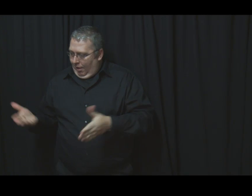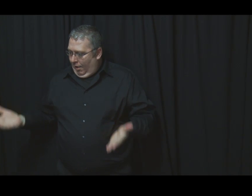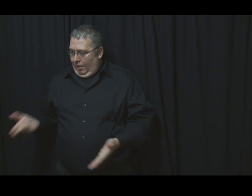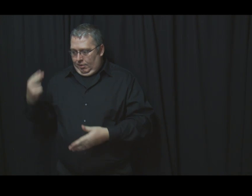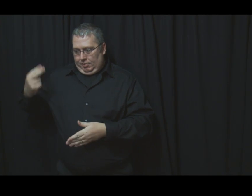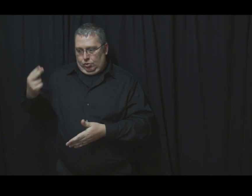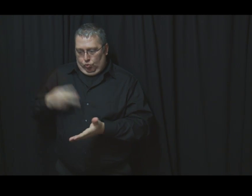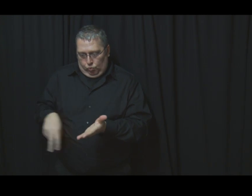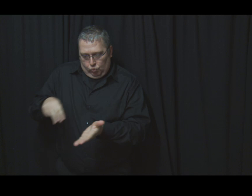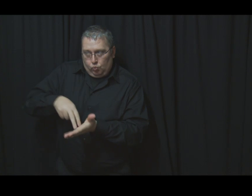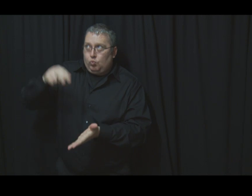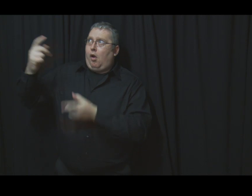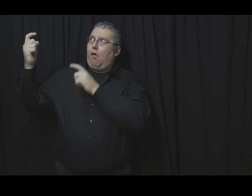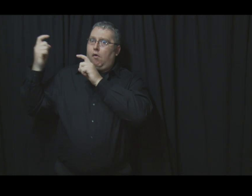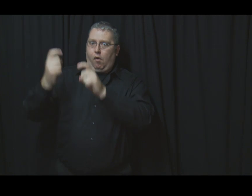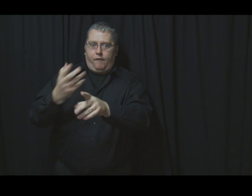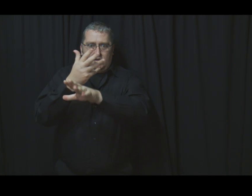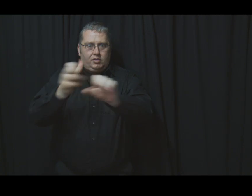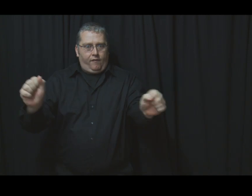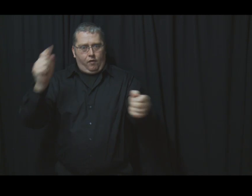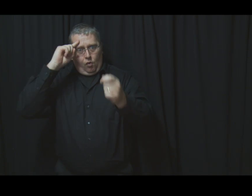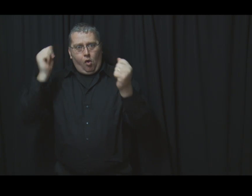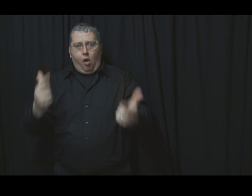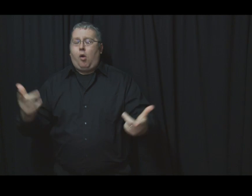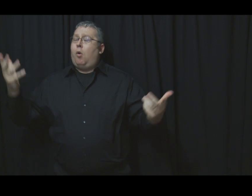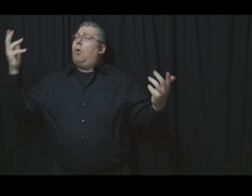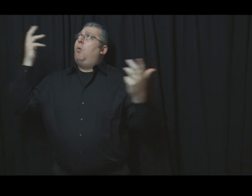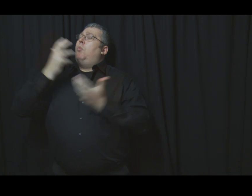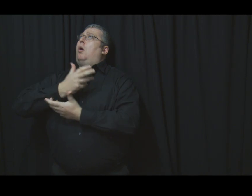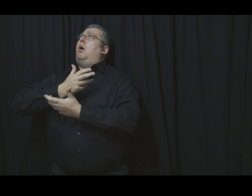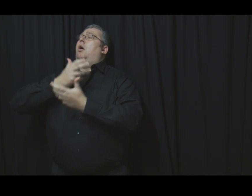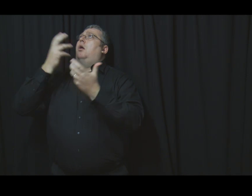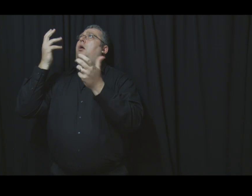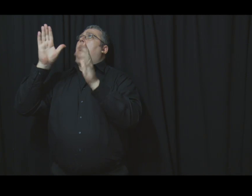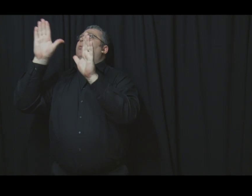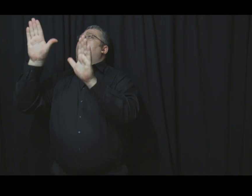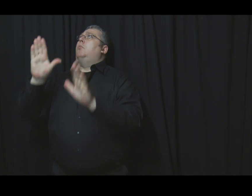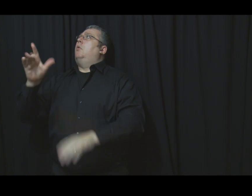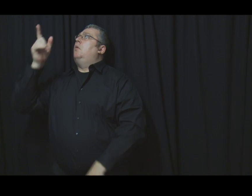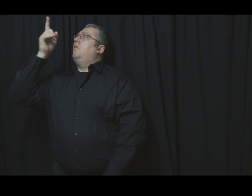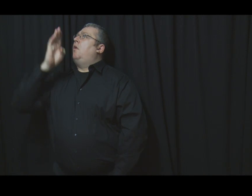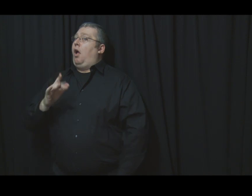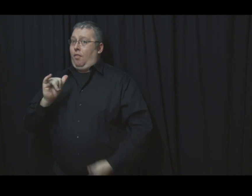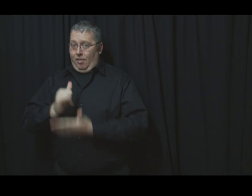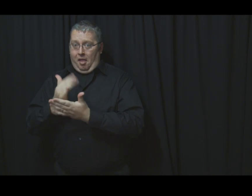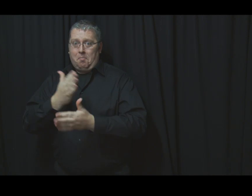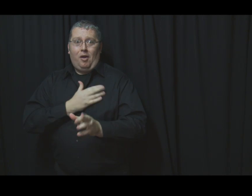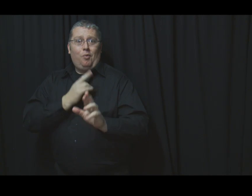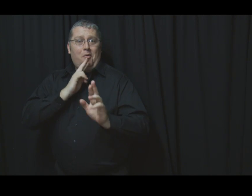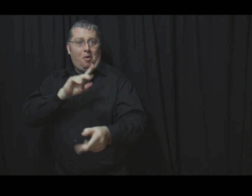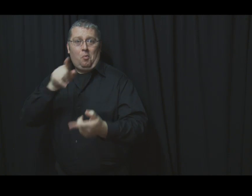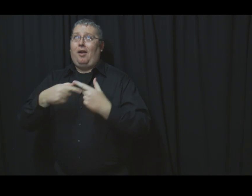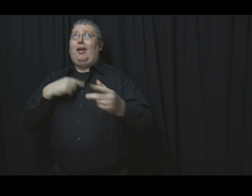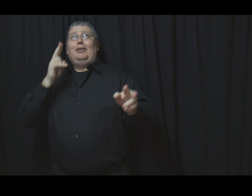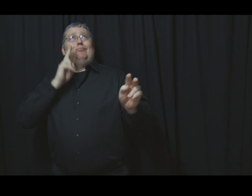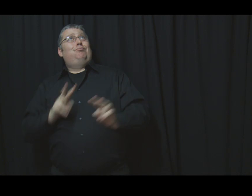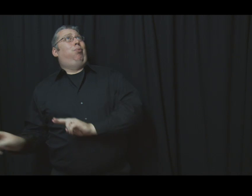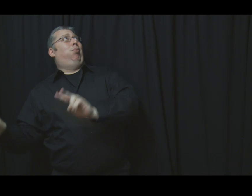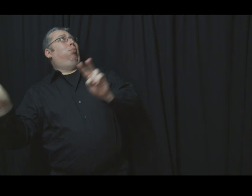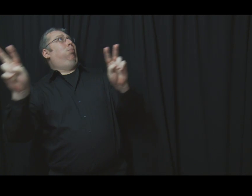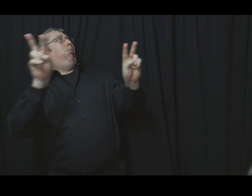to offer us a free gift of salvation. Wow, what a God. And that's what I would say when I see the universe as it